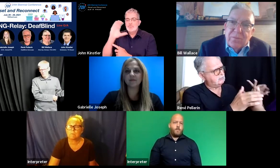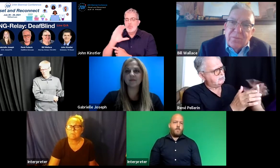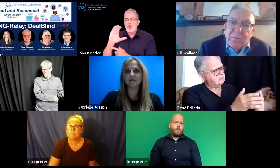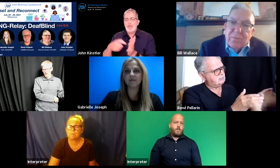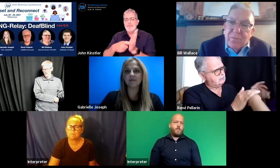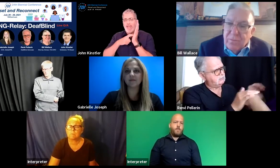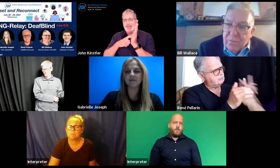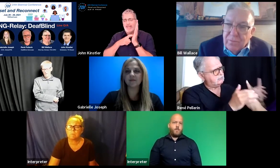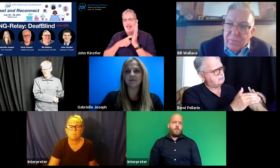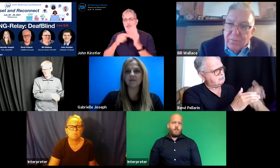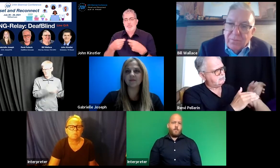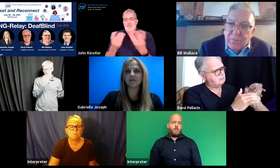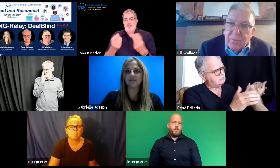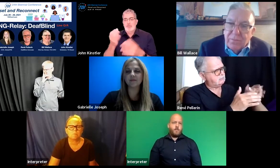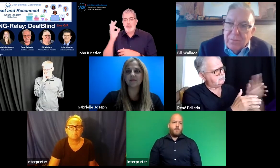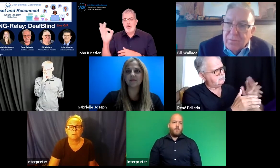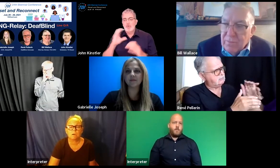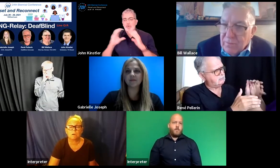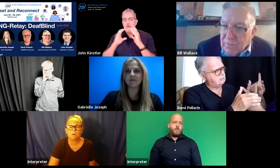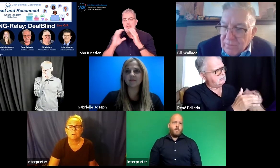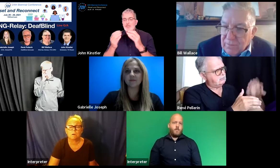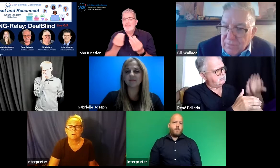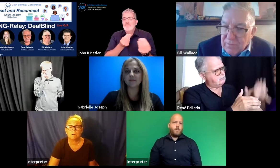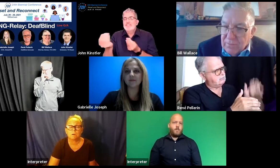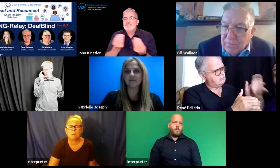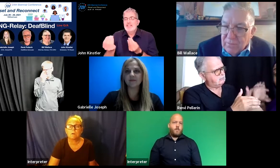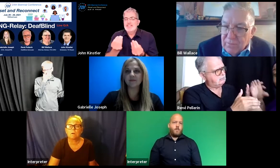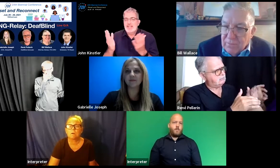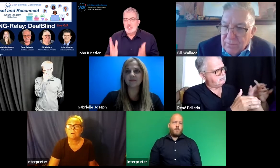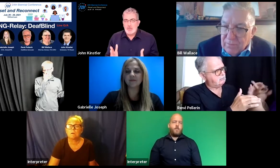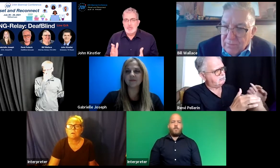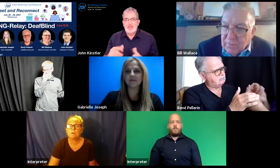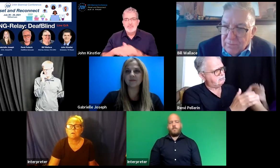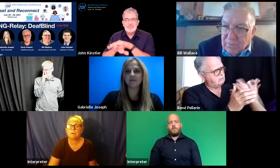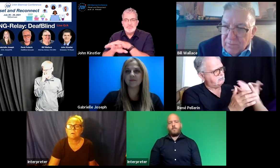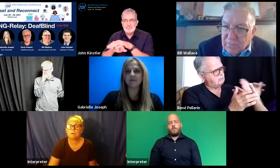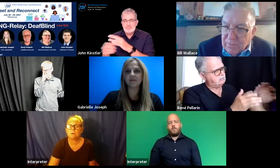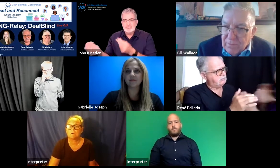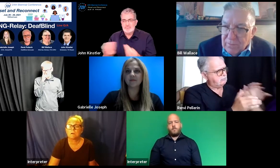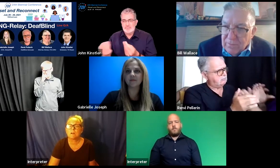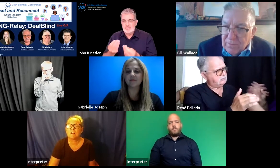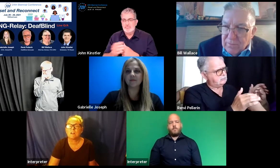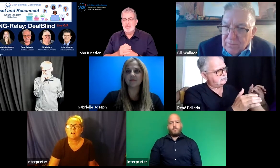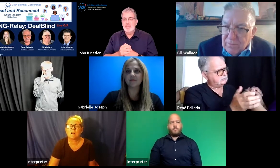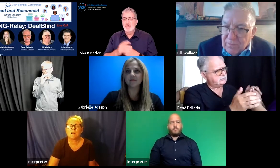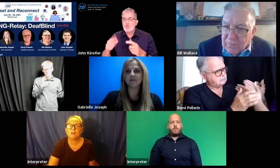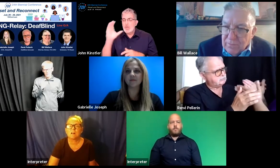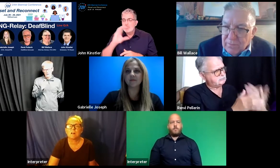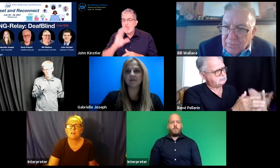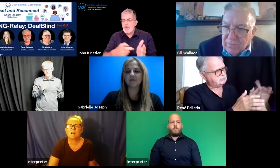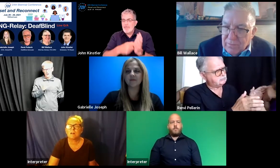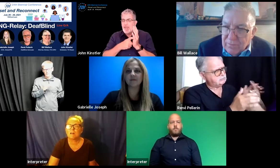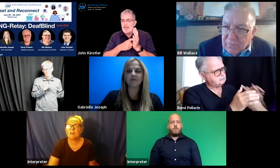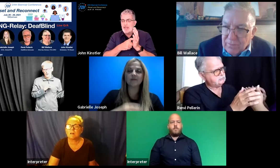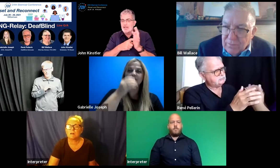Sure. Do you have an opportunity with the FCC to explore mandated communications facilitators for